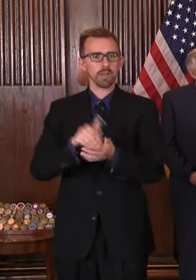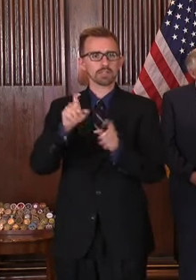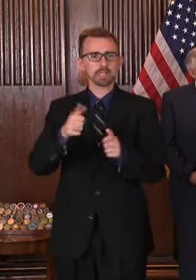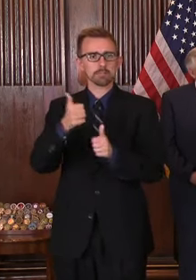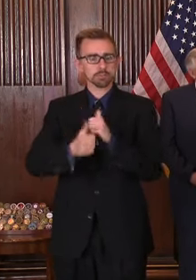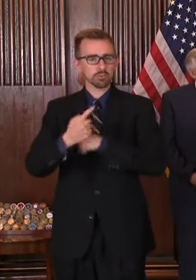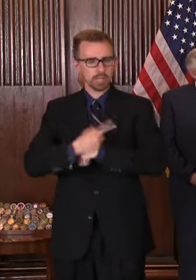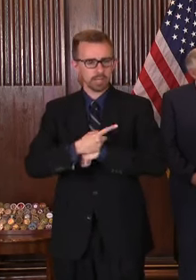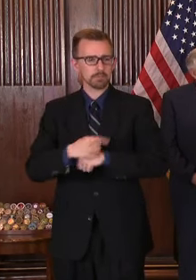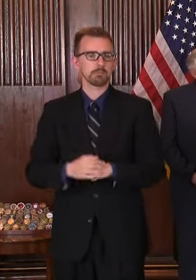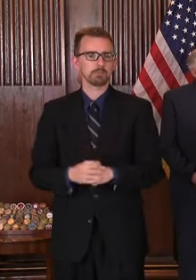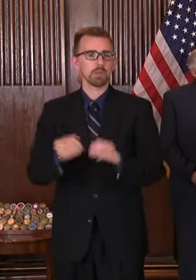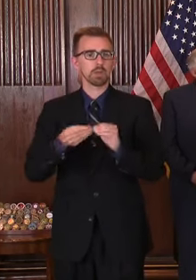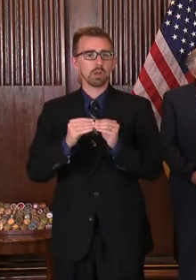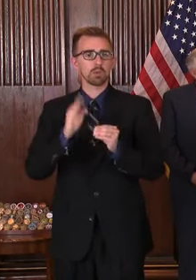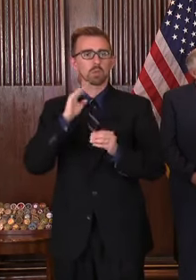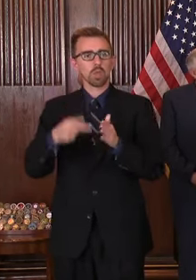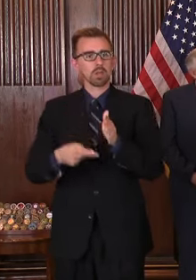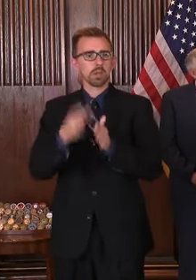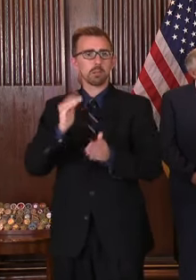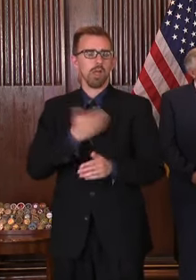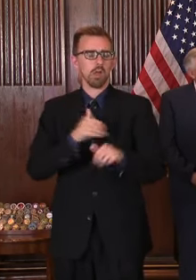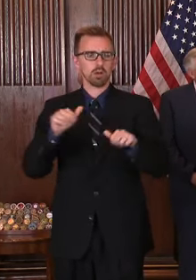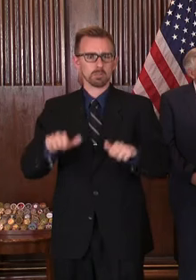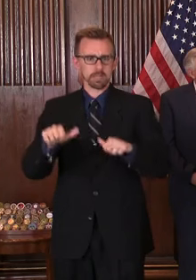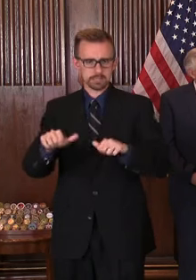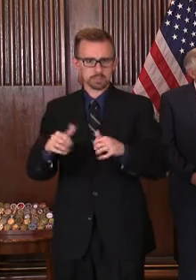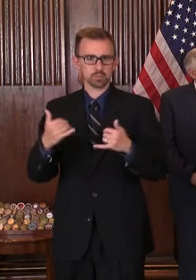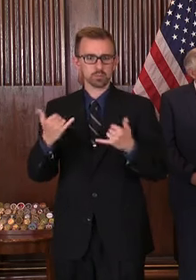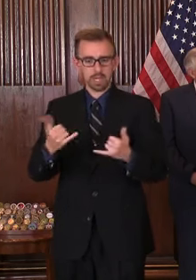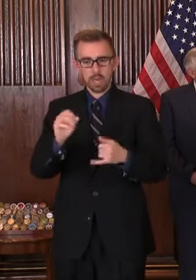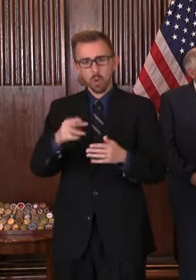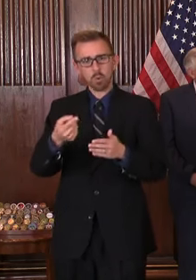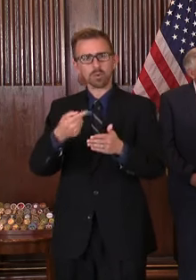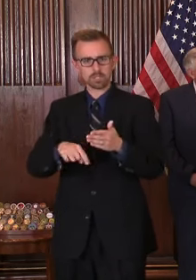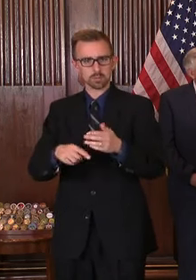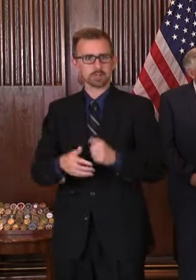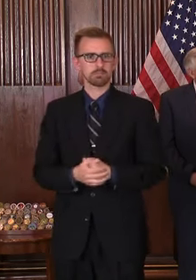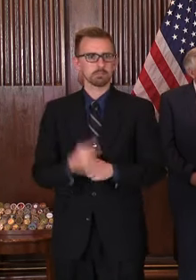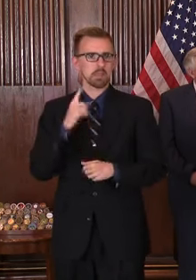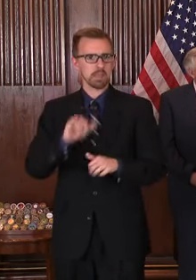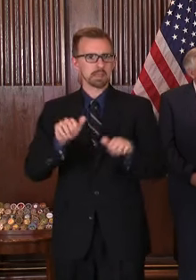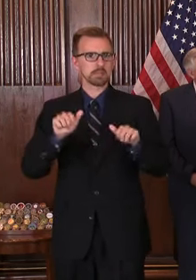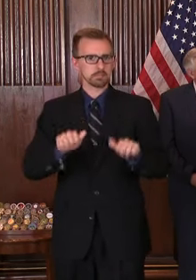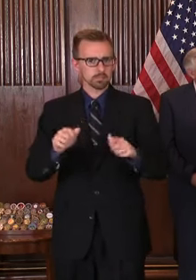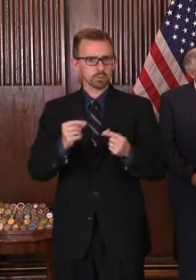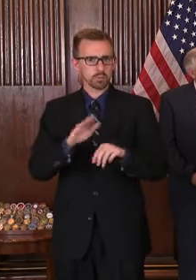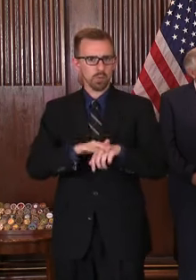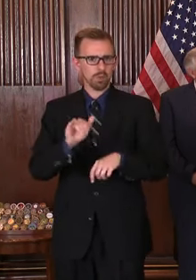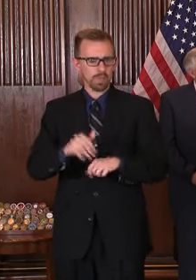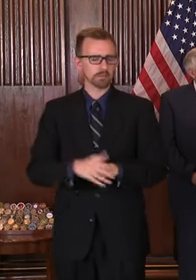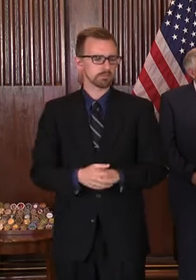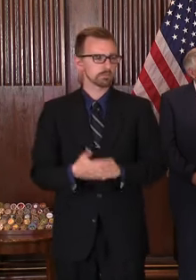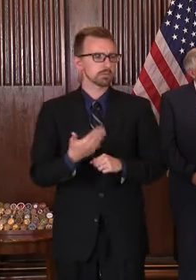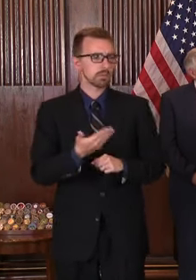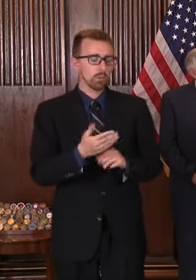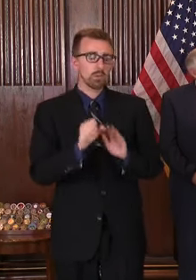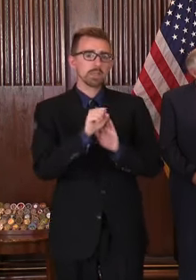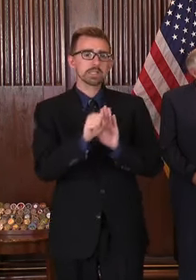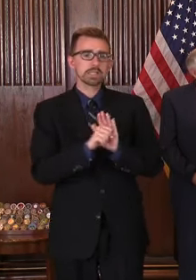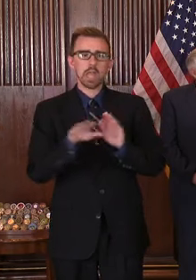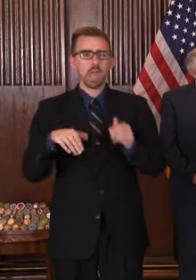that the numbers would, quote, double our capacity right now in the next week, and I think that is doable to do on that. Actually, the state